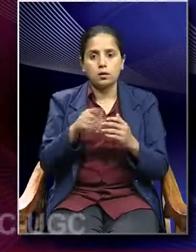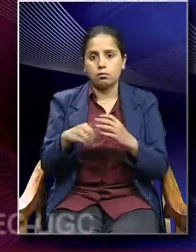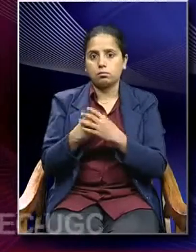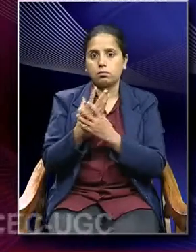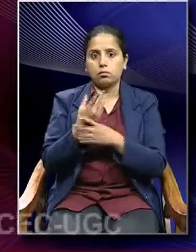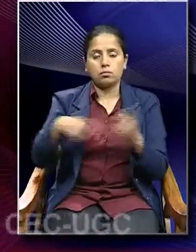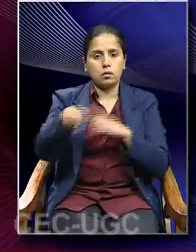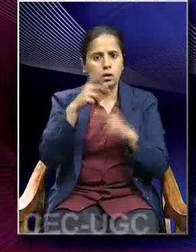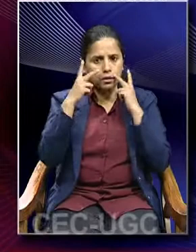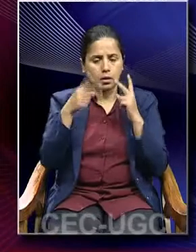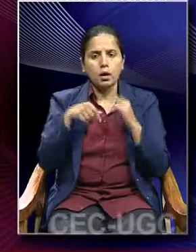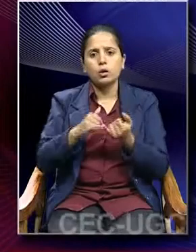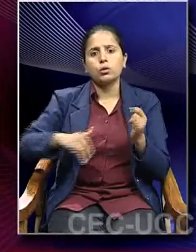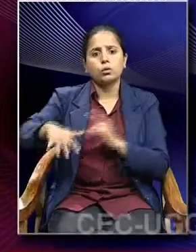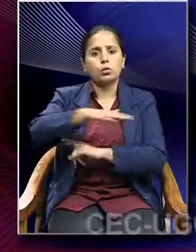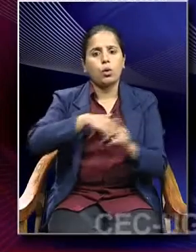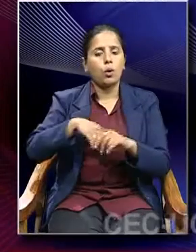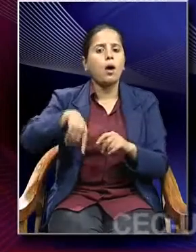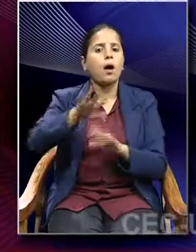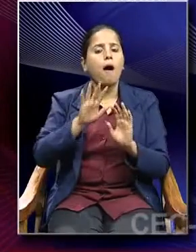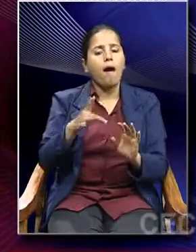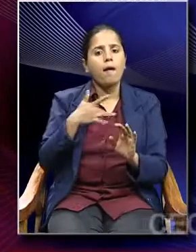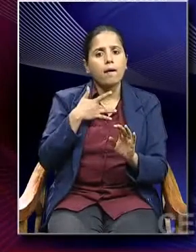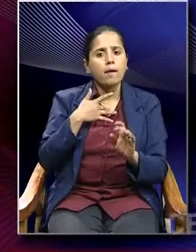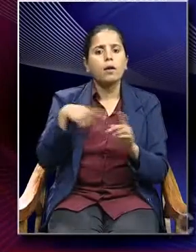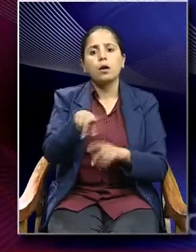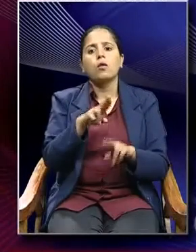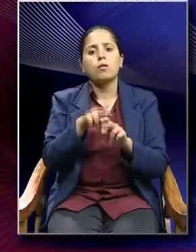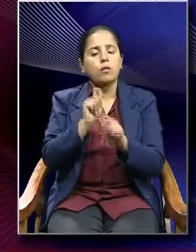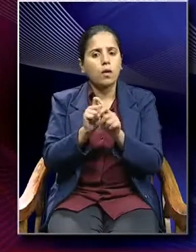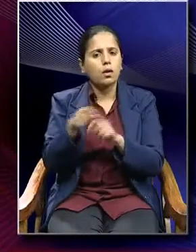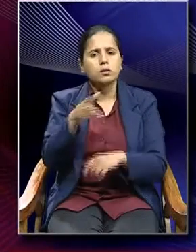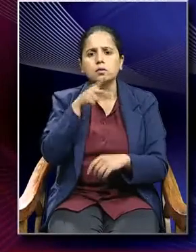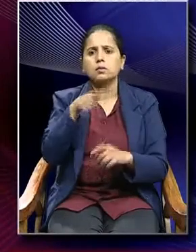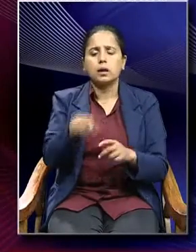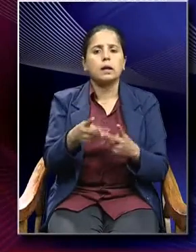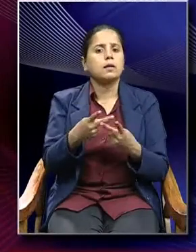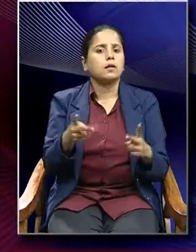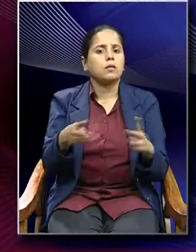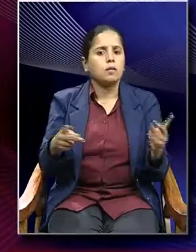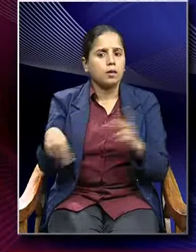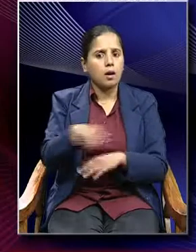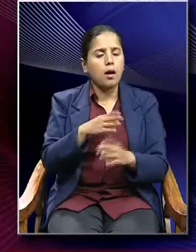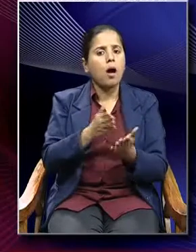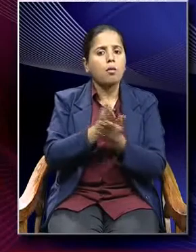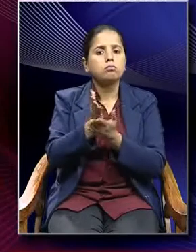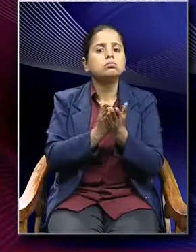evolutionary considered society as an organism, functionalists said that these different parts of the